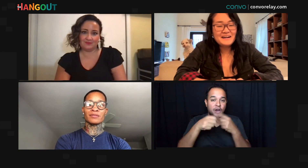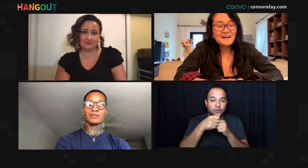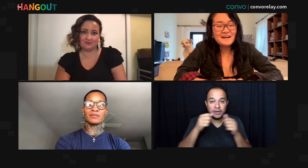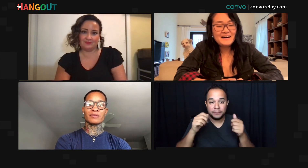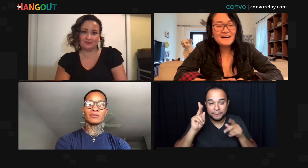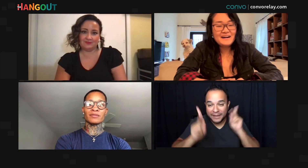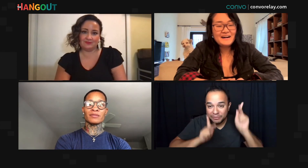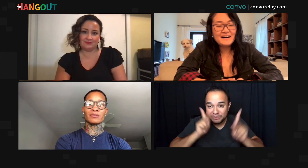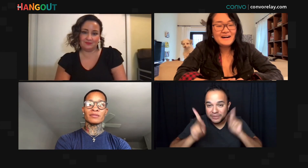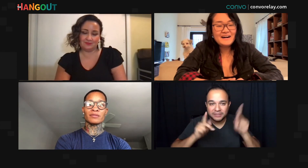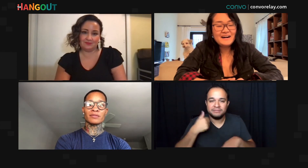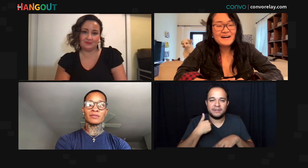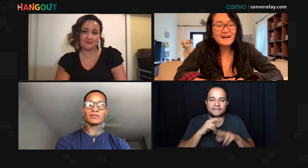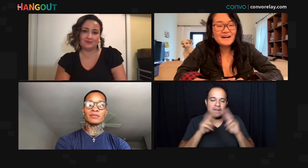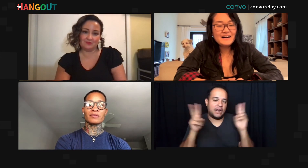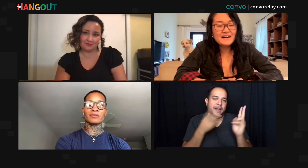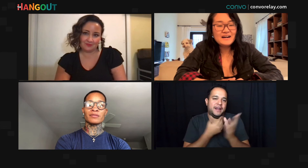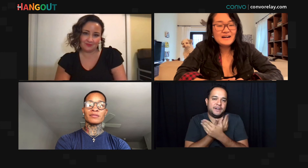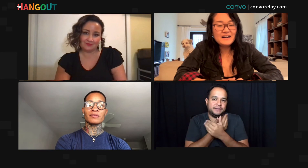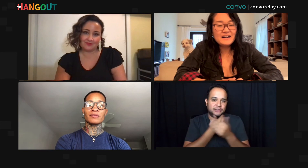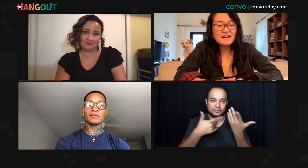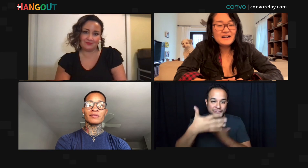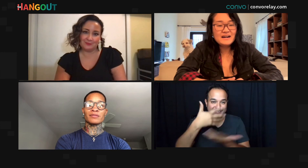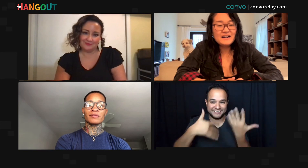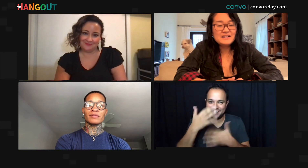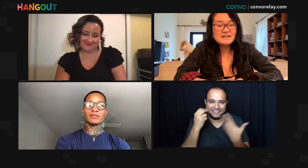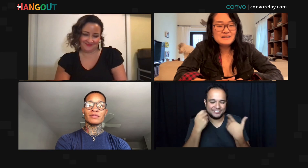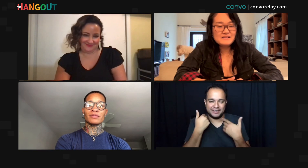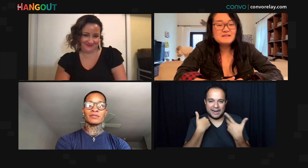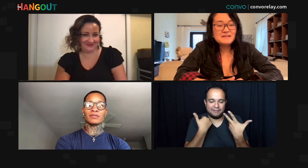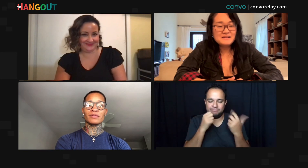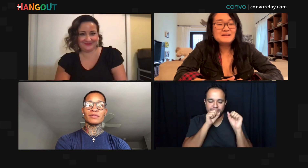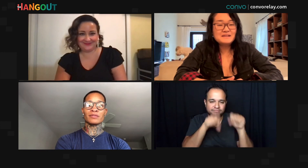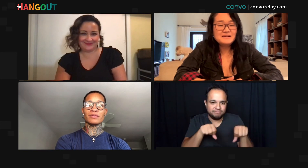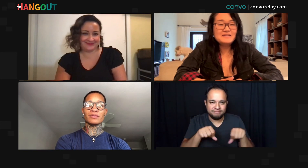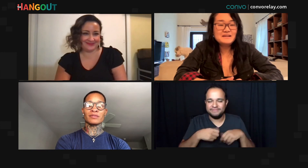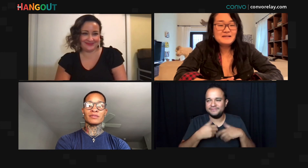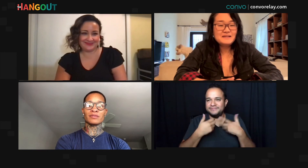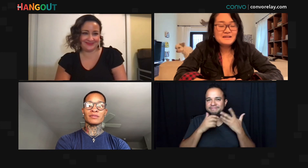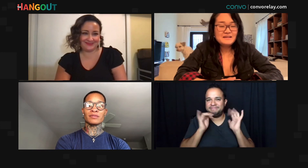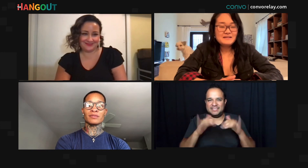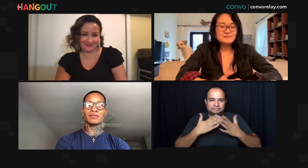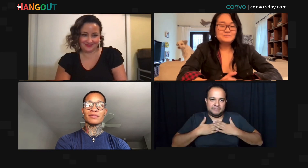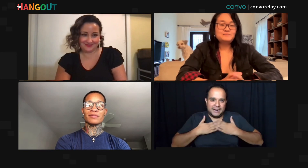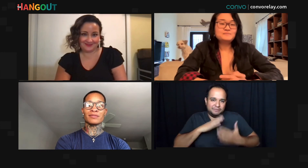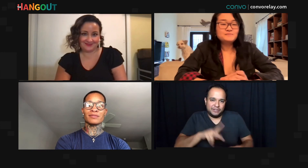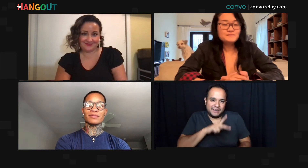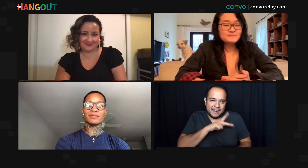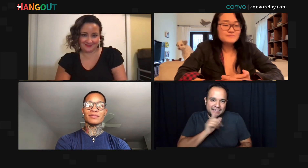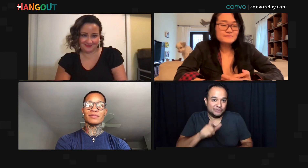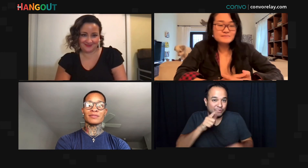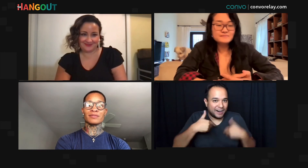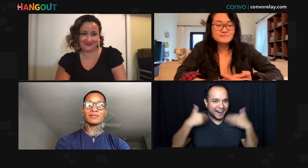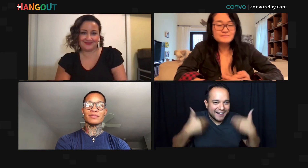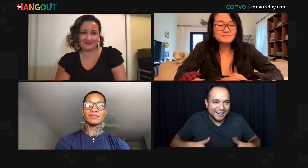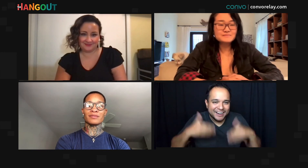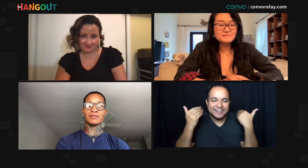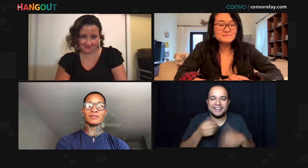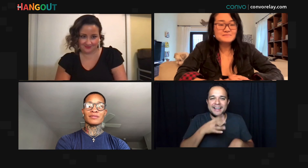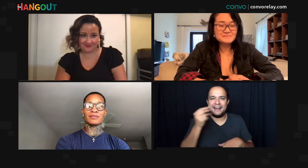I love to be around people. I'm a social butterfly. I love to be with others. That's my